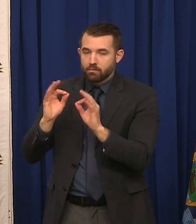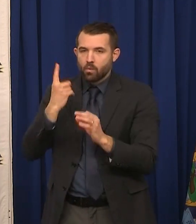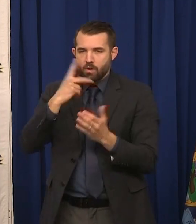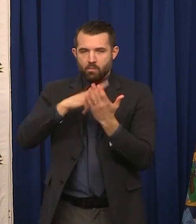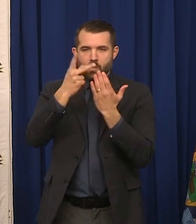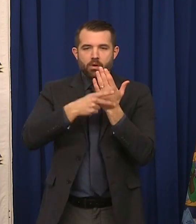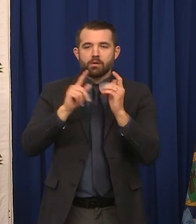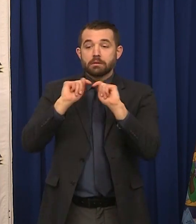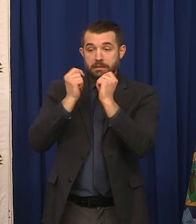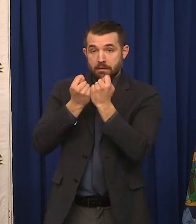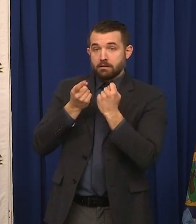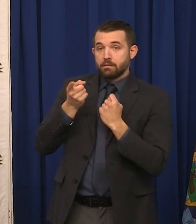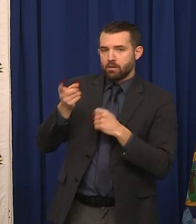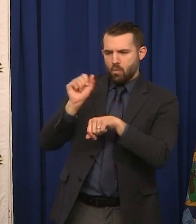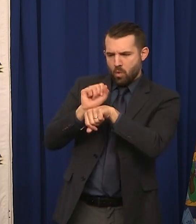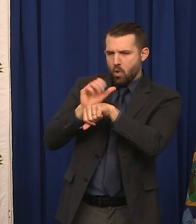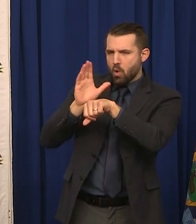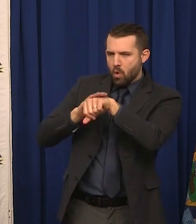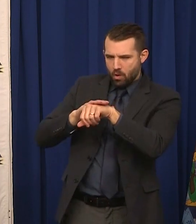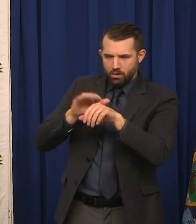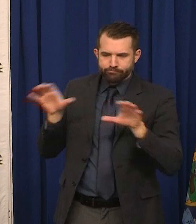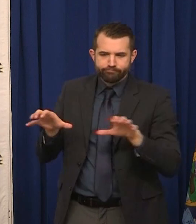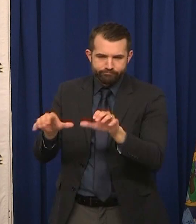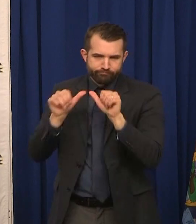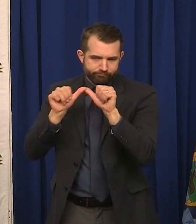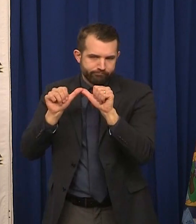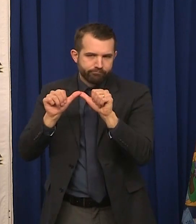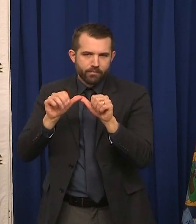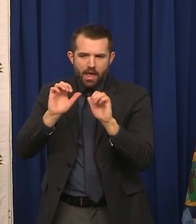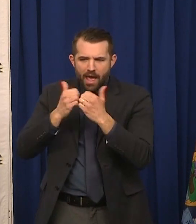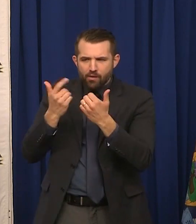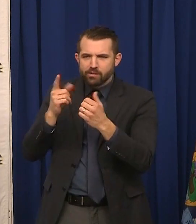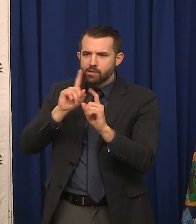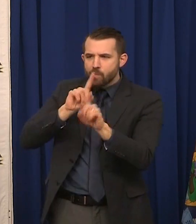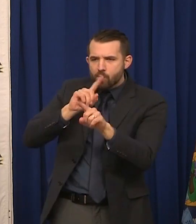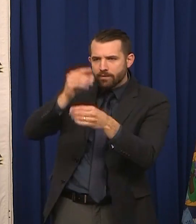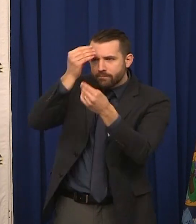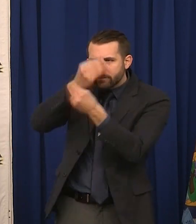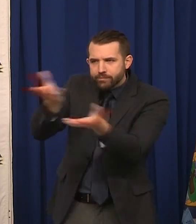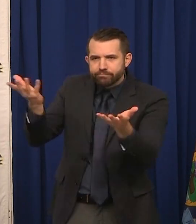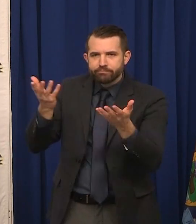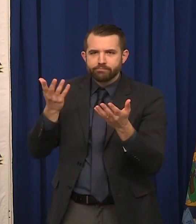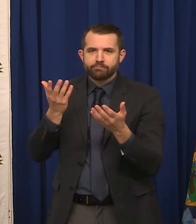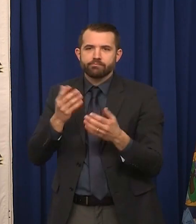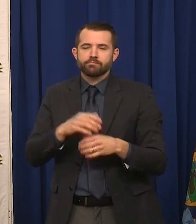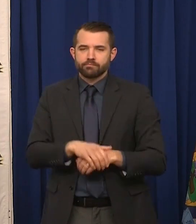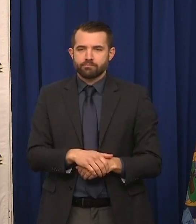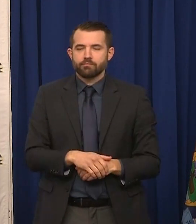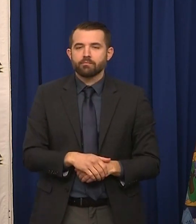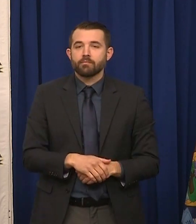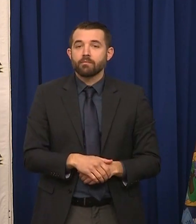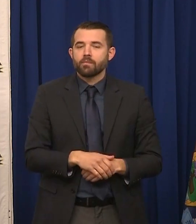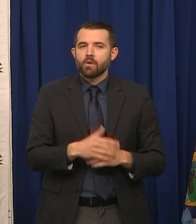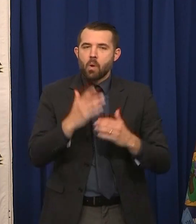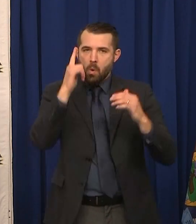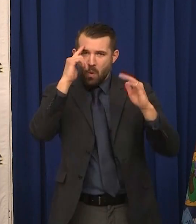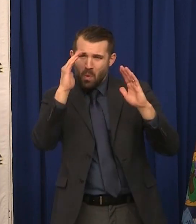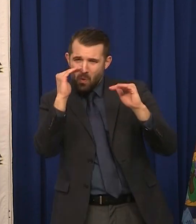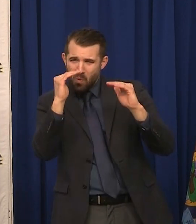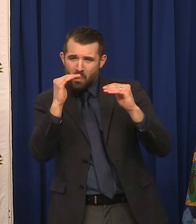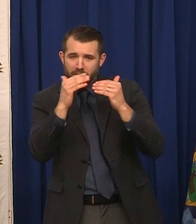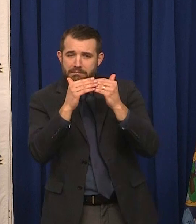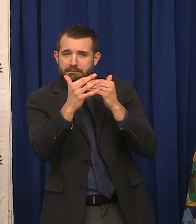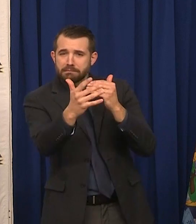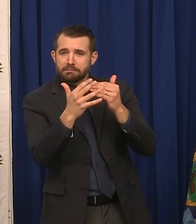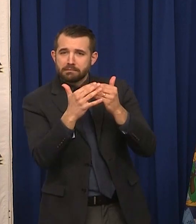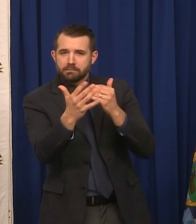our epidemiology team is working on that exact project right now. Hopefully going forward, I'll be able to have a better glimpse into that